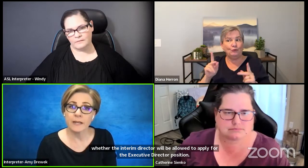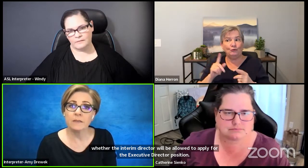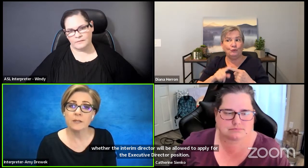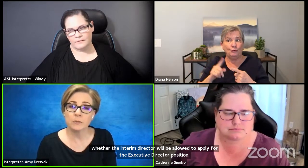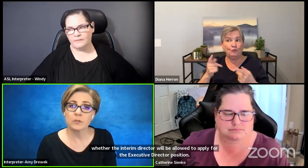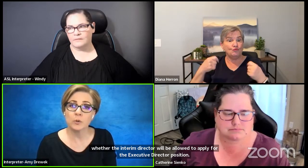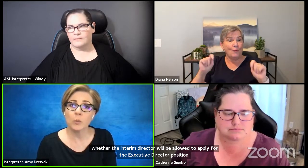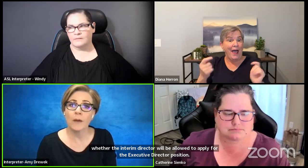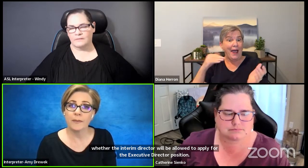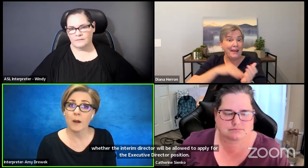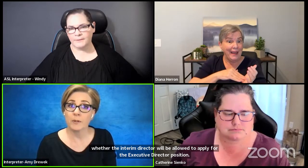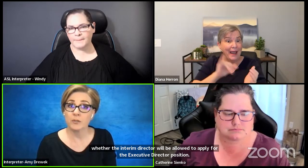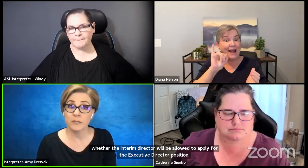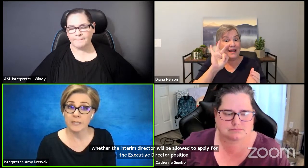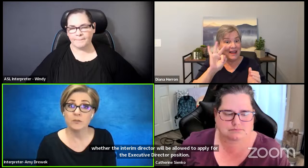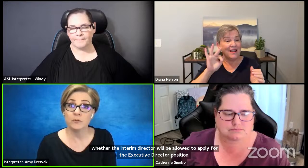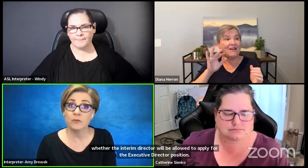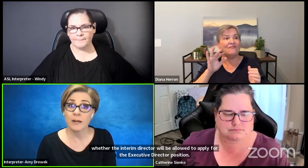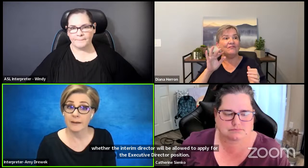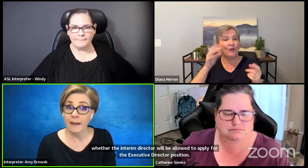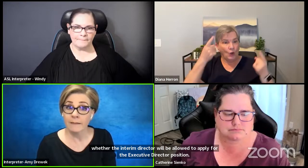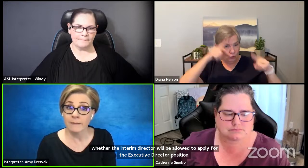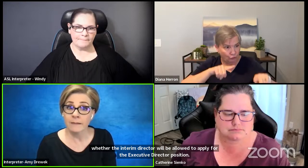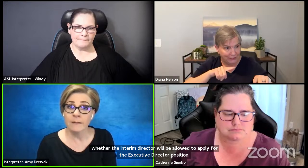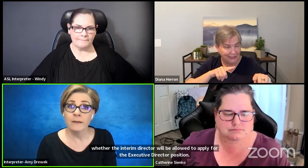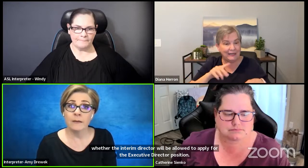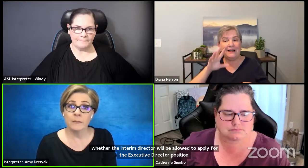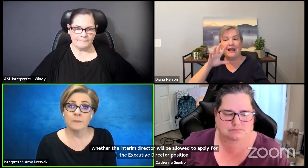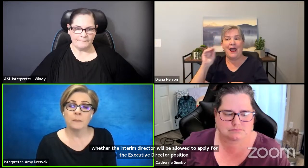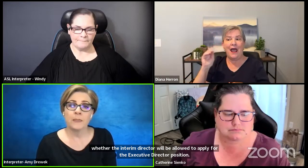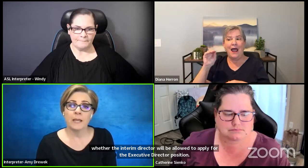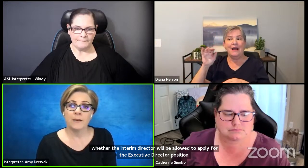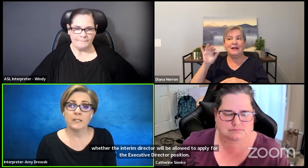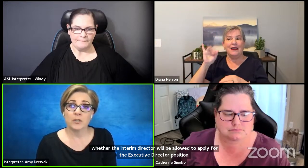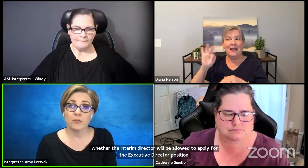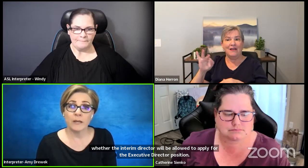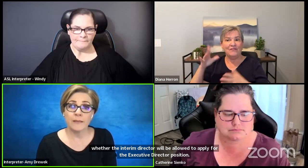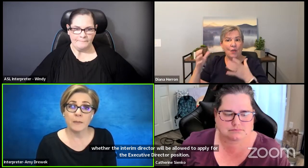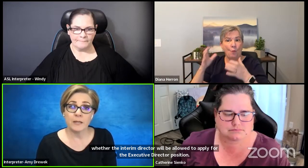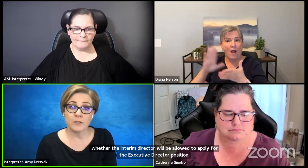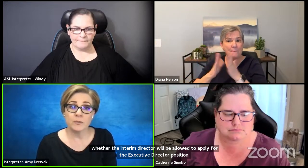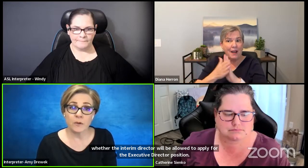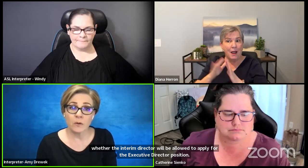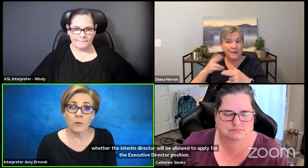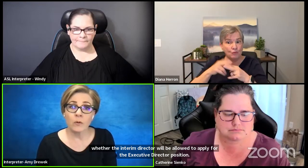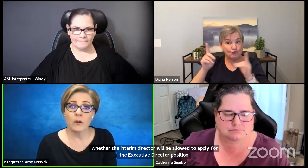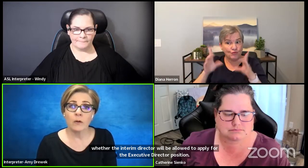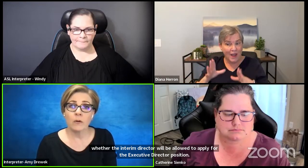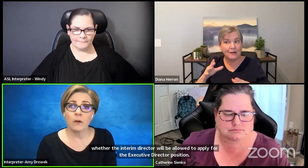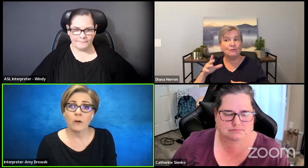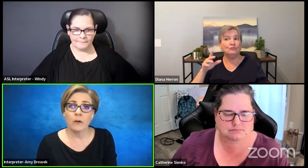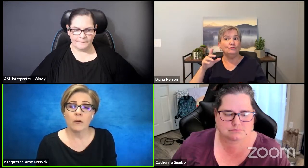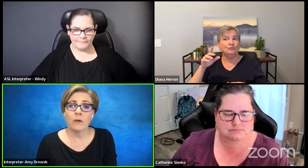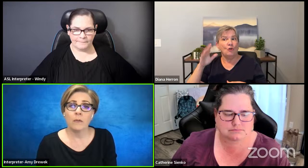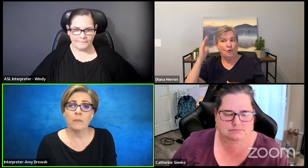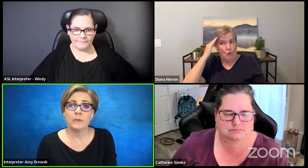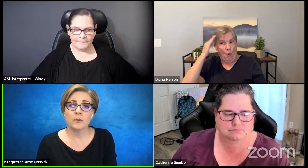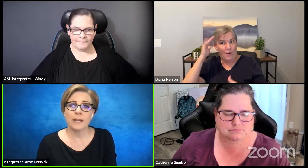be fair to the individuals who want the opportunity to try again. If it is agreed, they may do